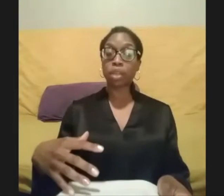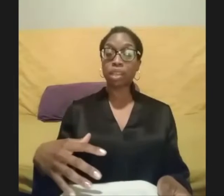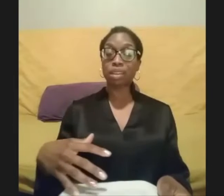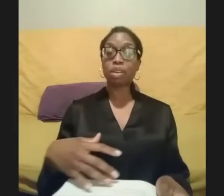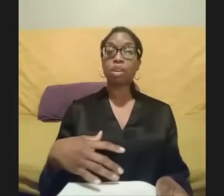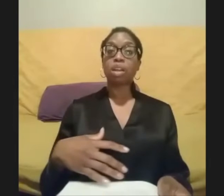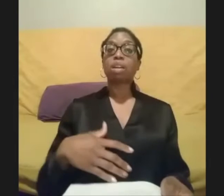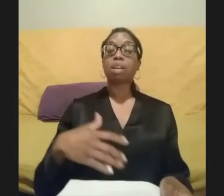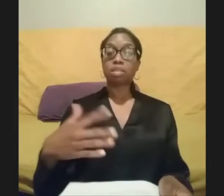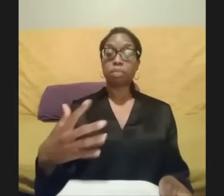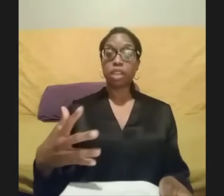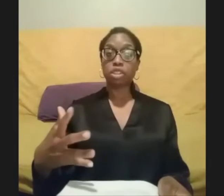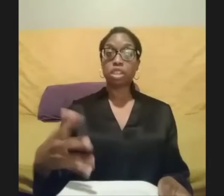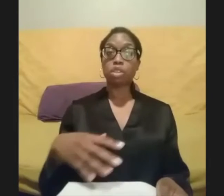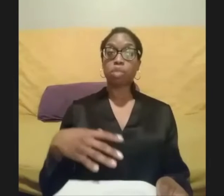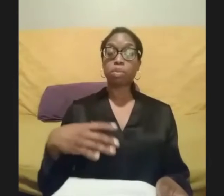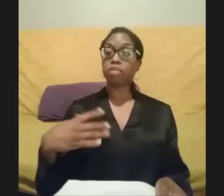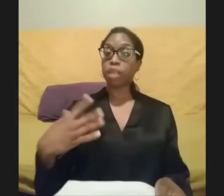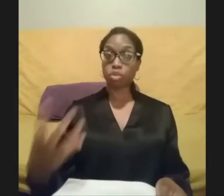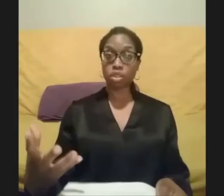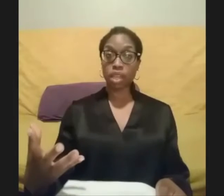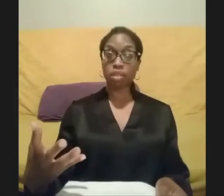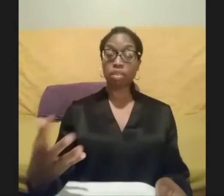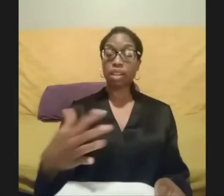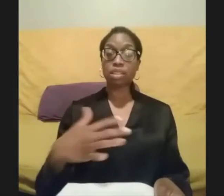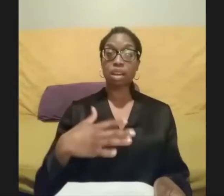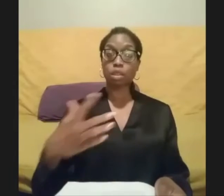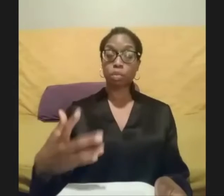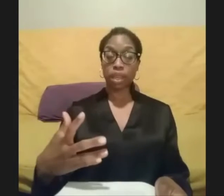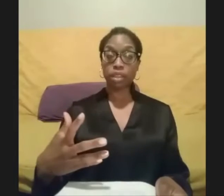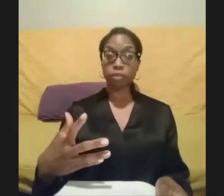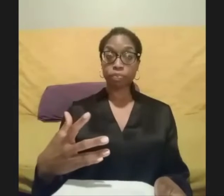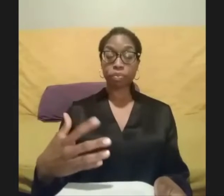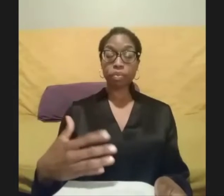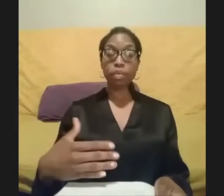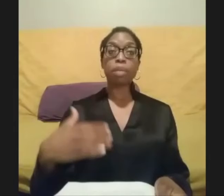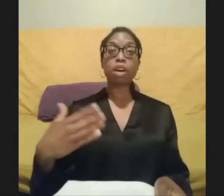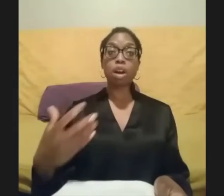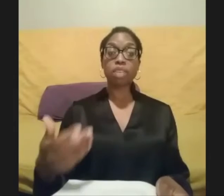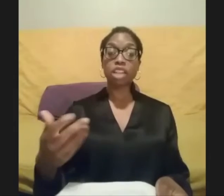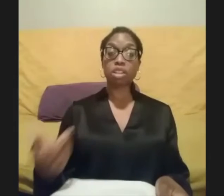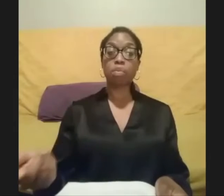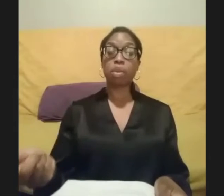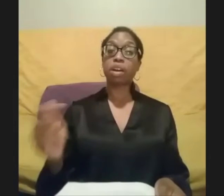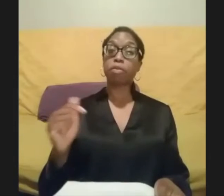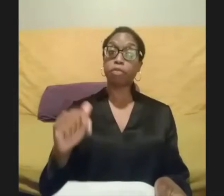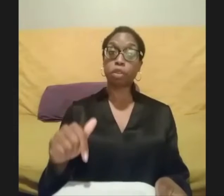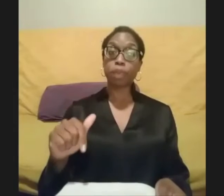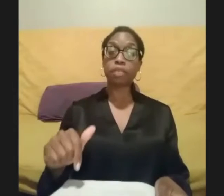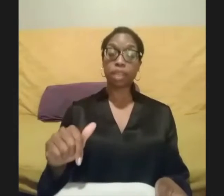bloating, constipation, and disruption of menstrual cycle that is not explained. But also that should come with a full pelvic